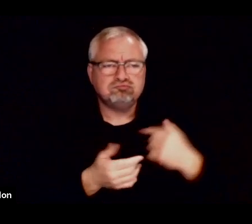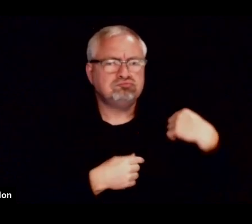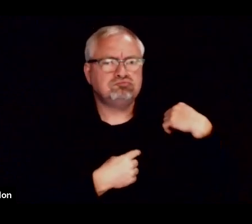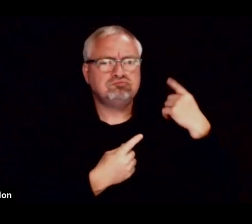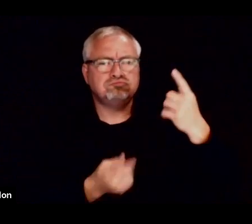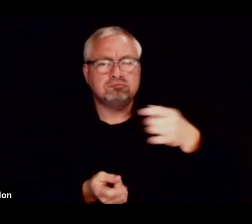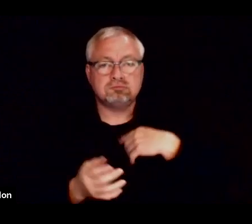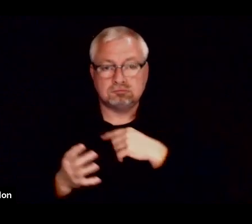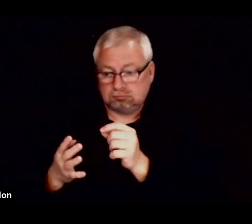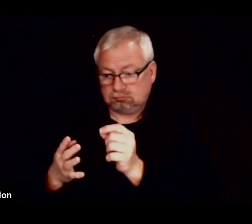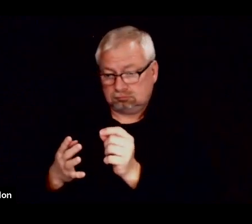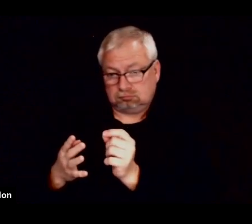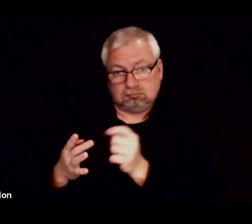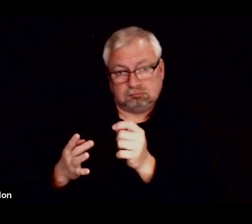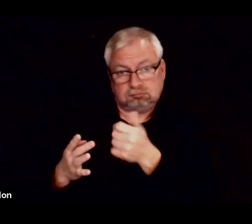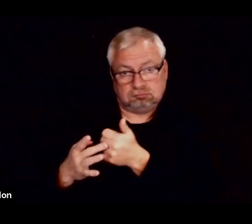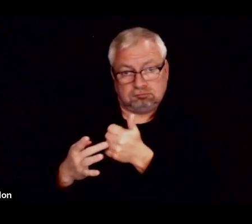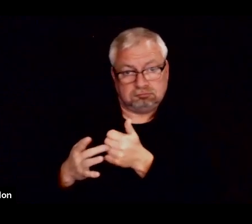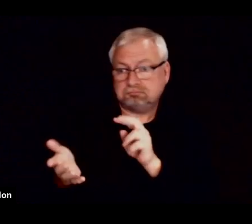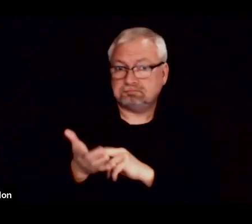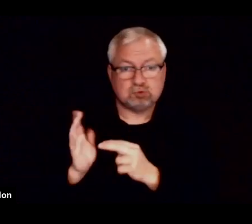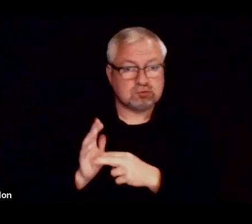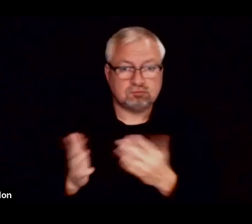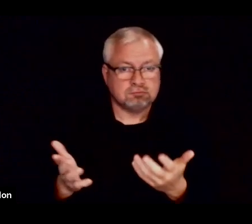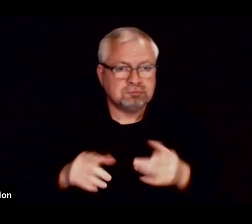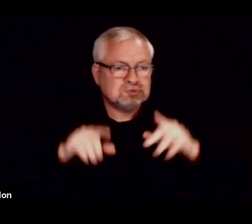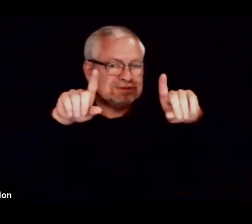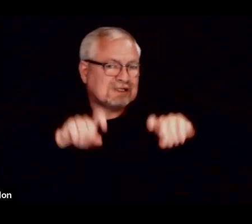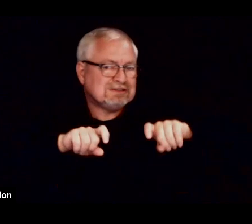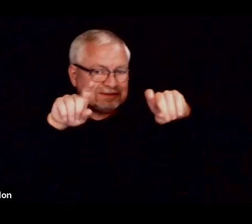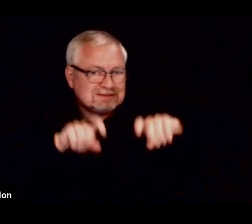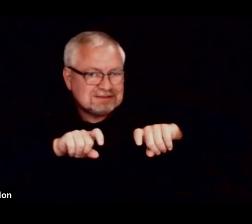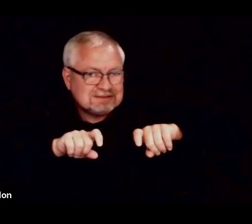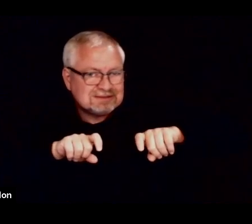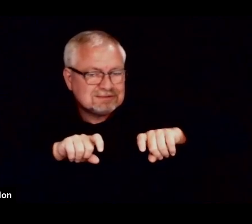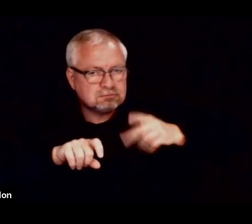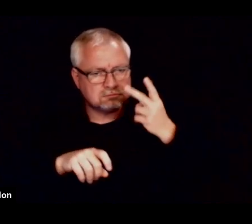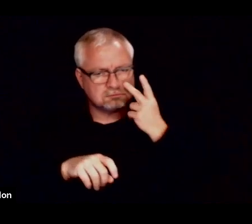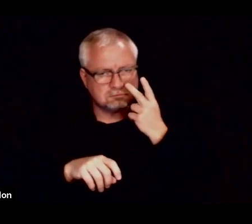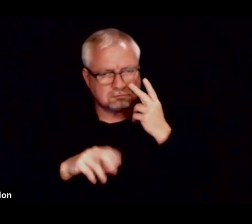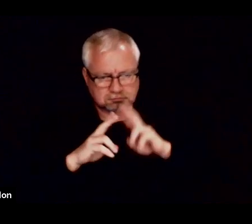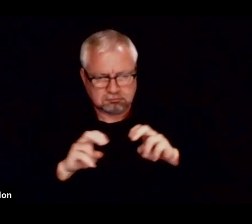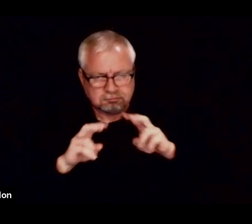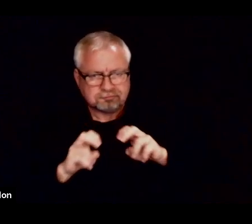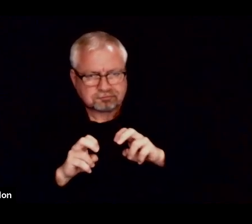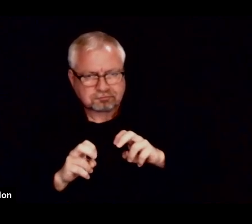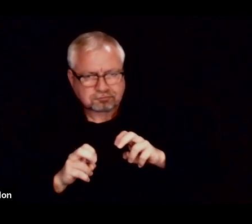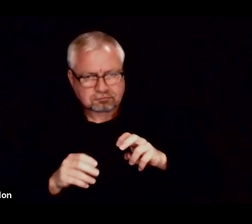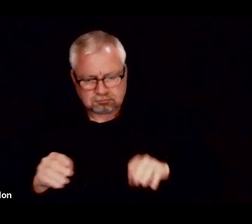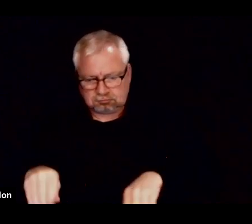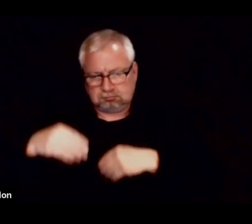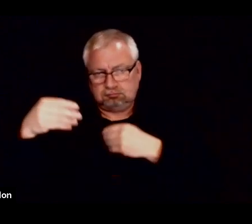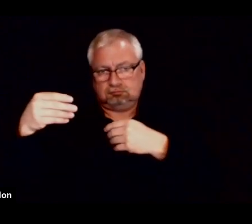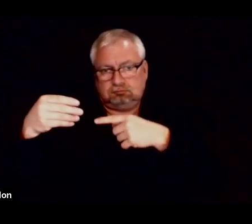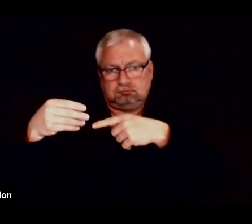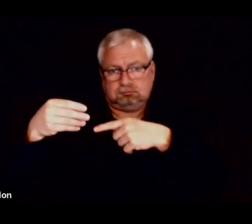serology is really a test that is looking at whether someone has